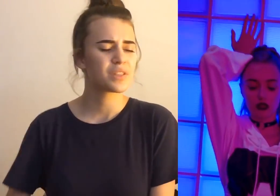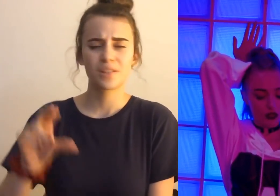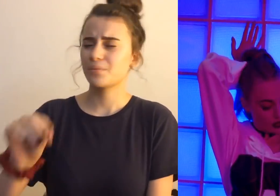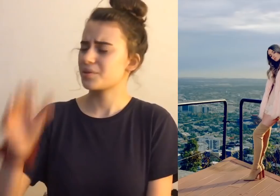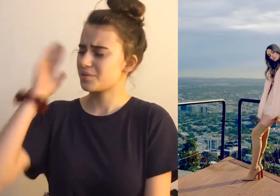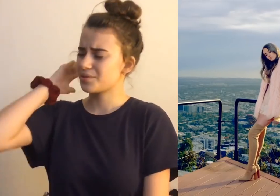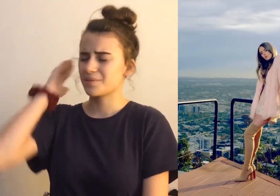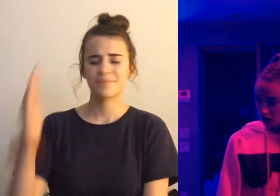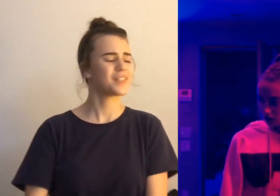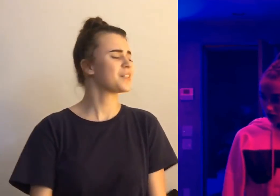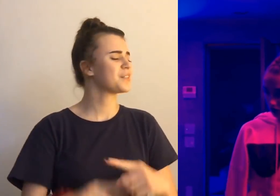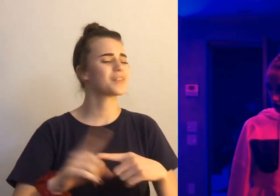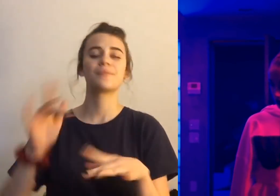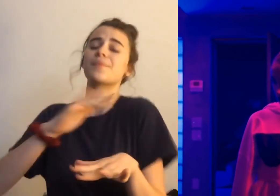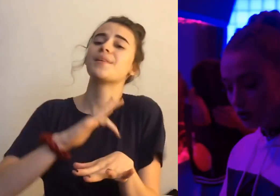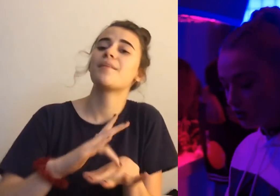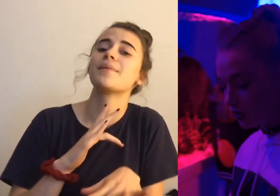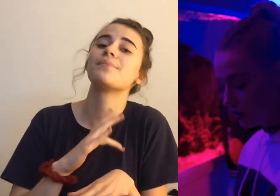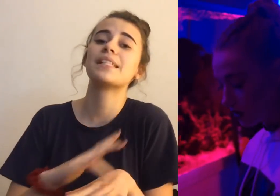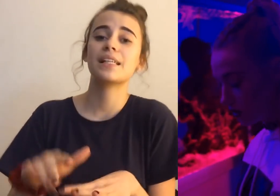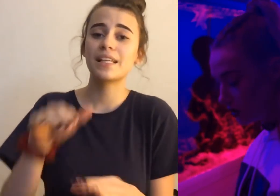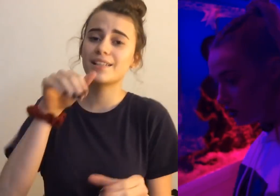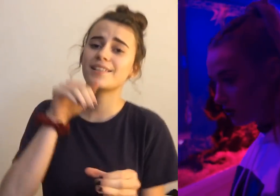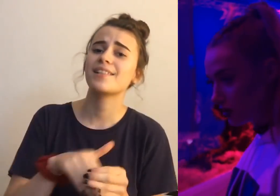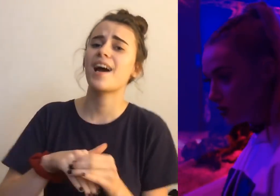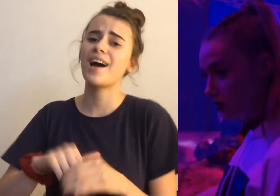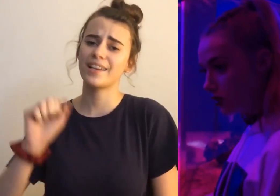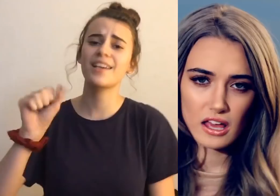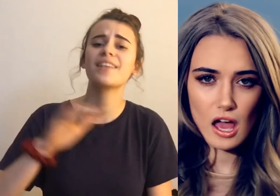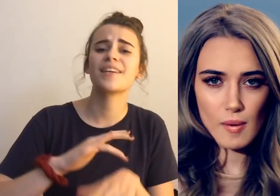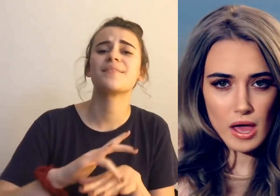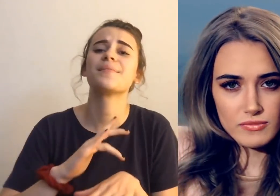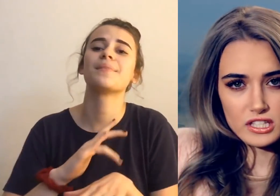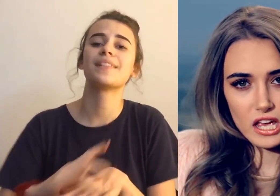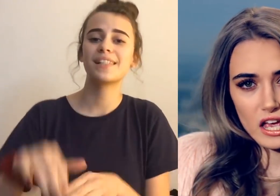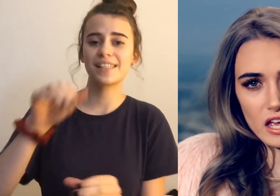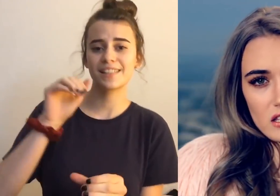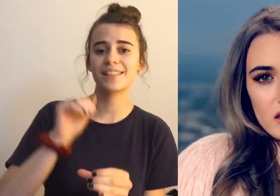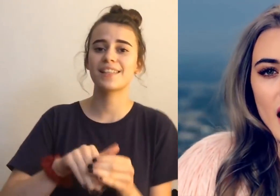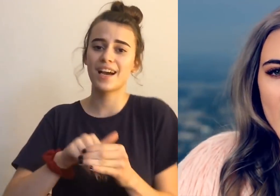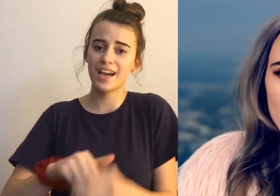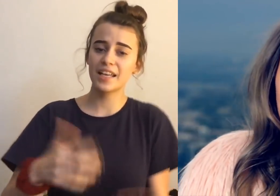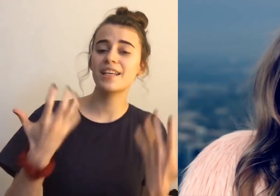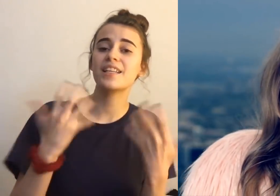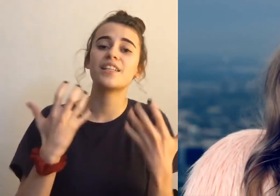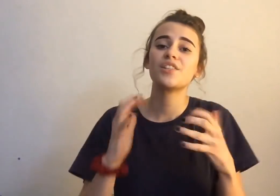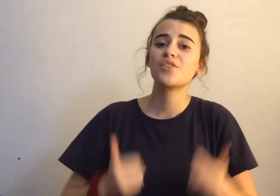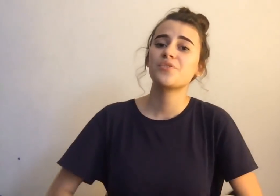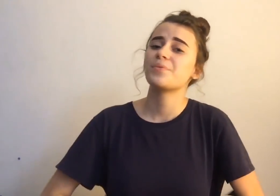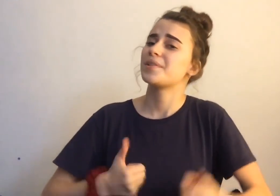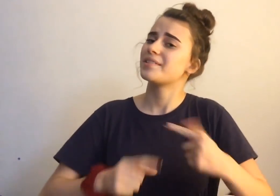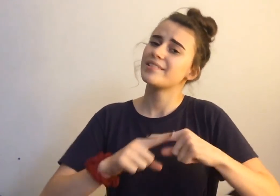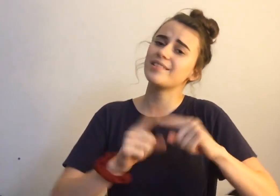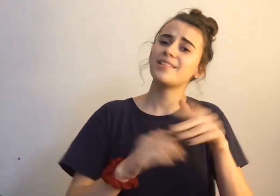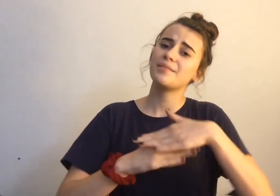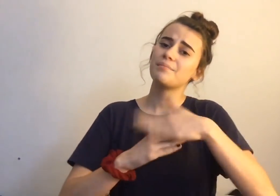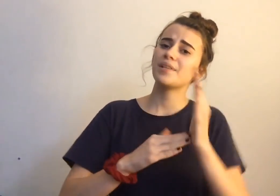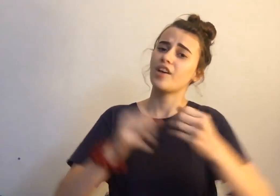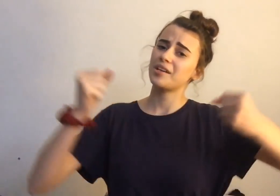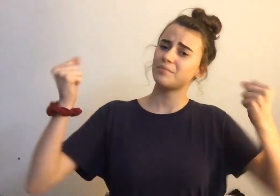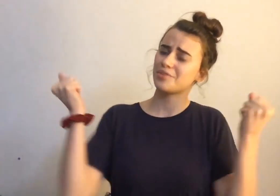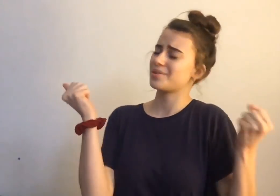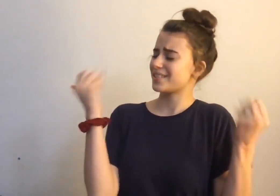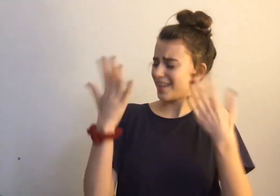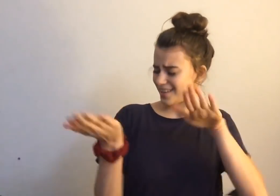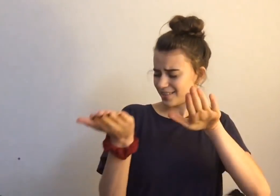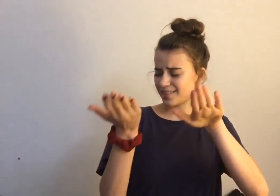I wish there was no tomorrow. But I'm empty inside. Yeah, I'm empty inside. And I don't wanna live,